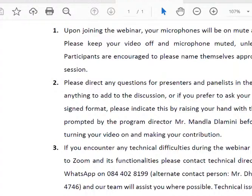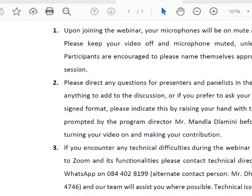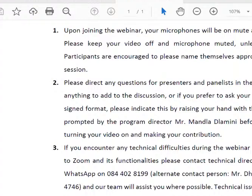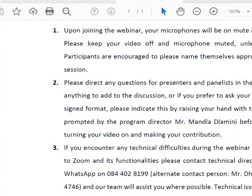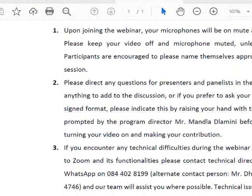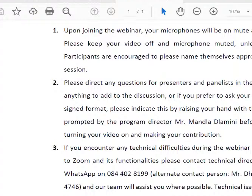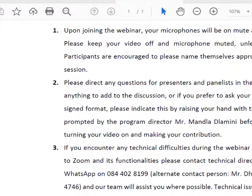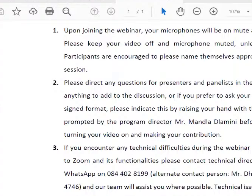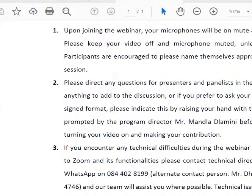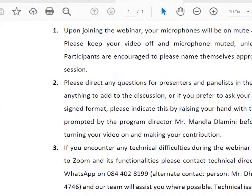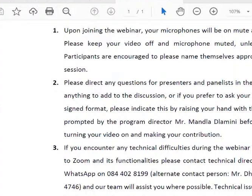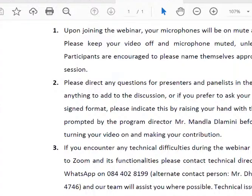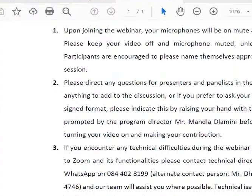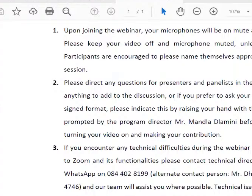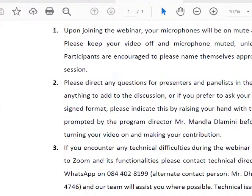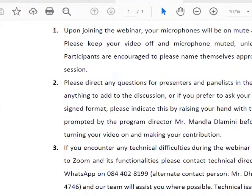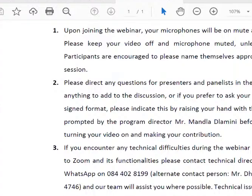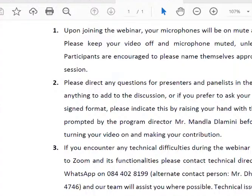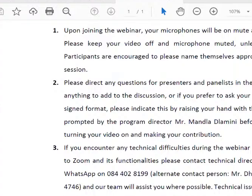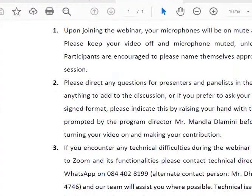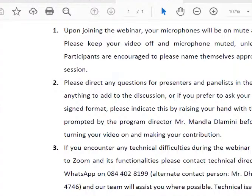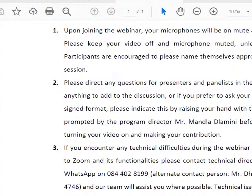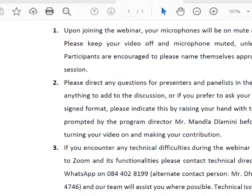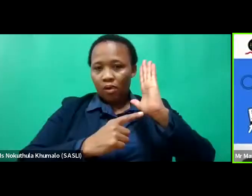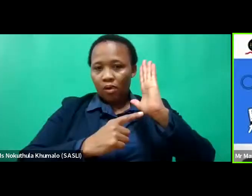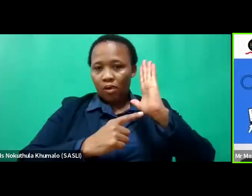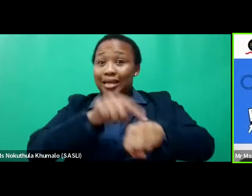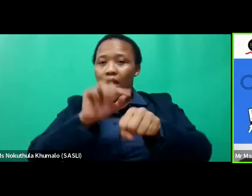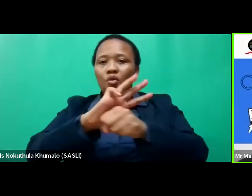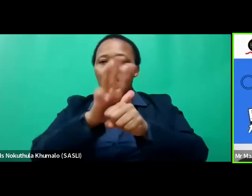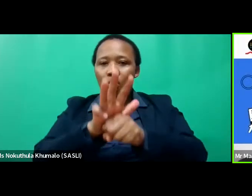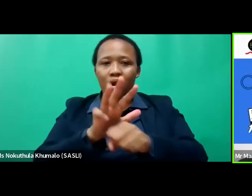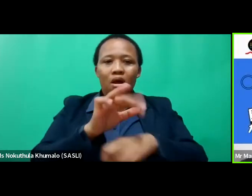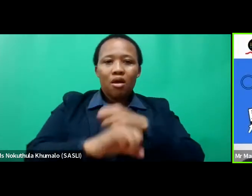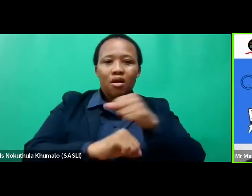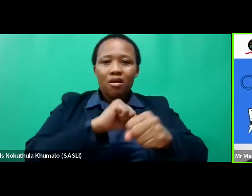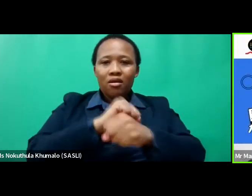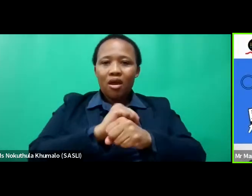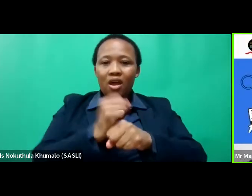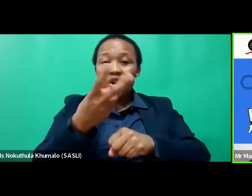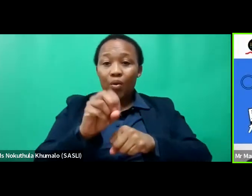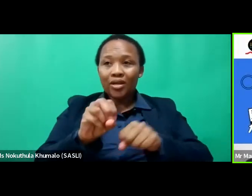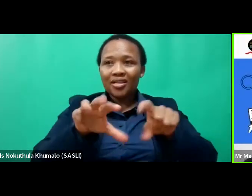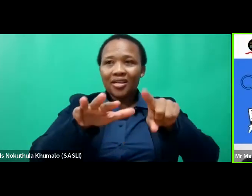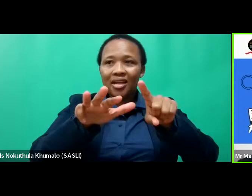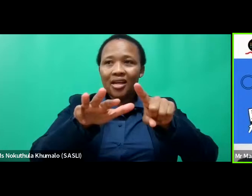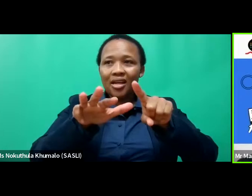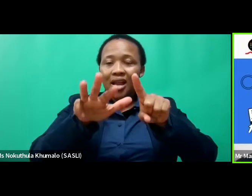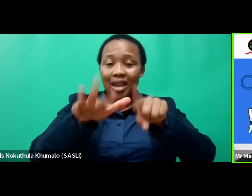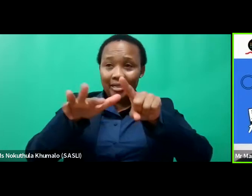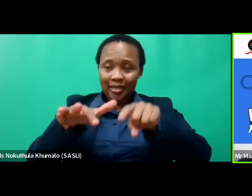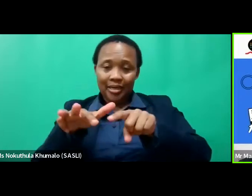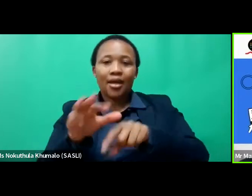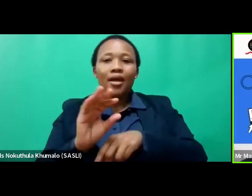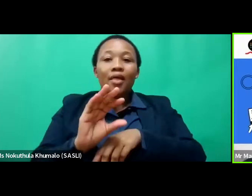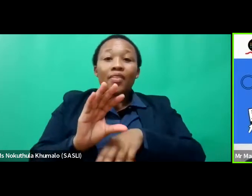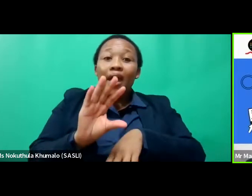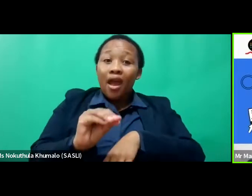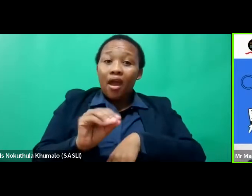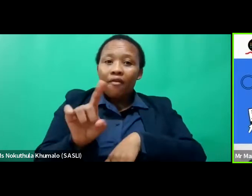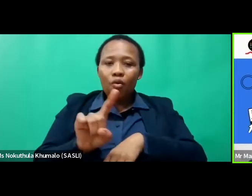higher education provided a critical trajectory to conceptualize the